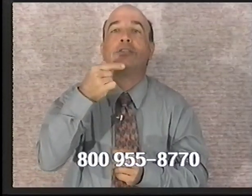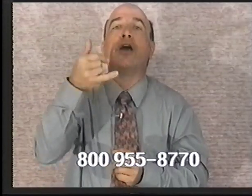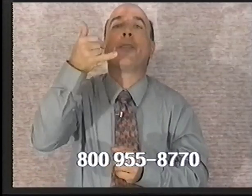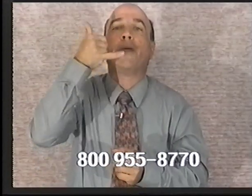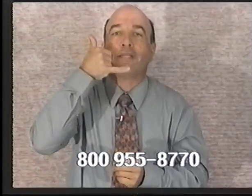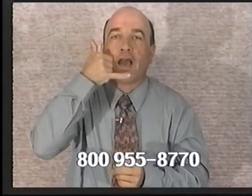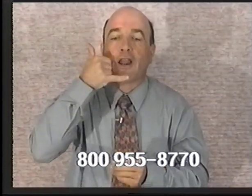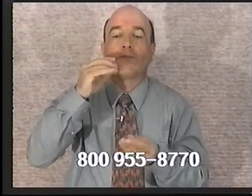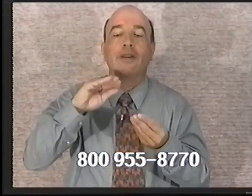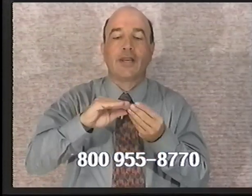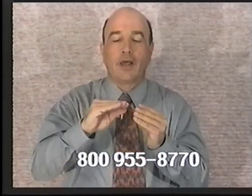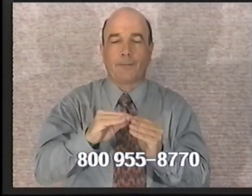the telephone number.